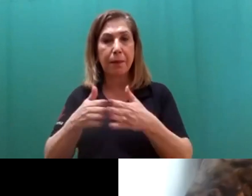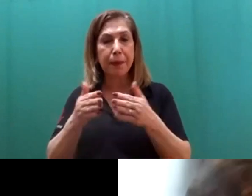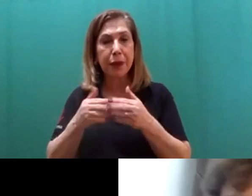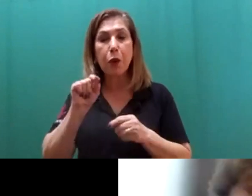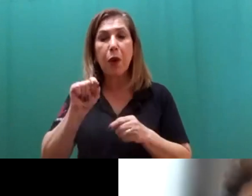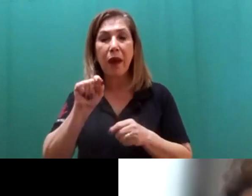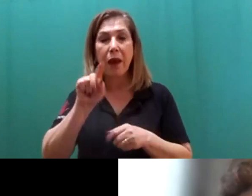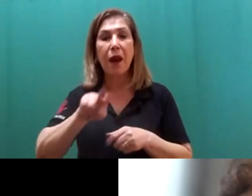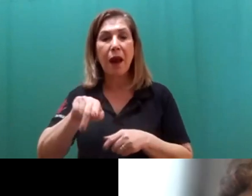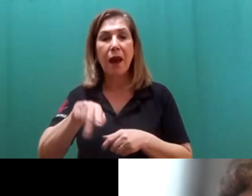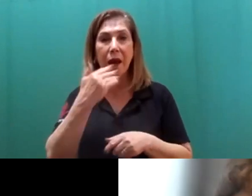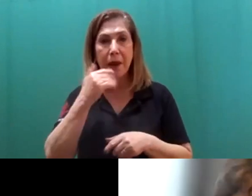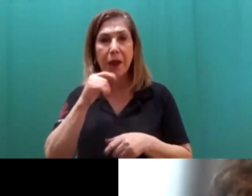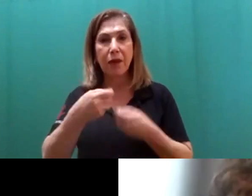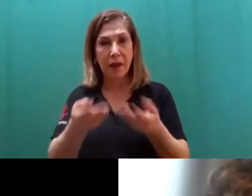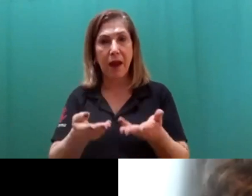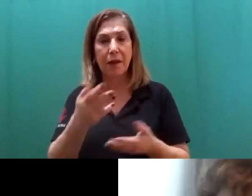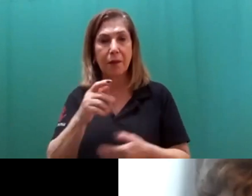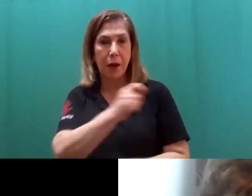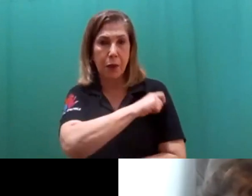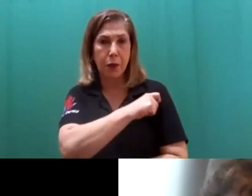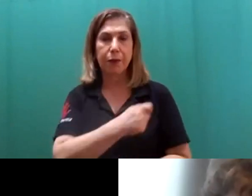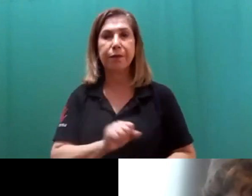say, buying power. So